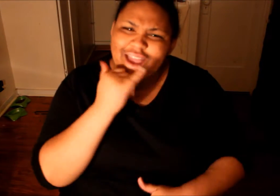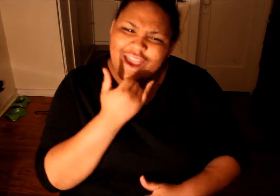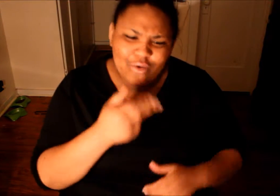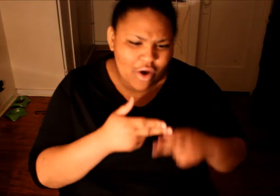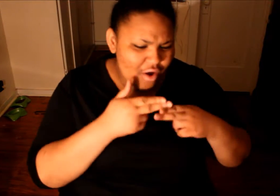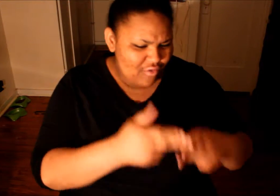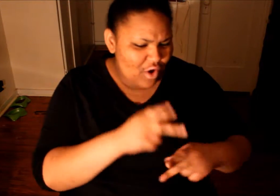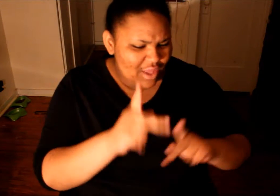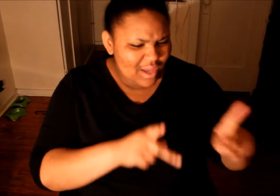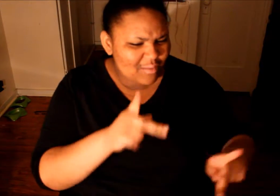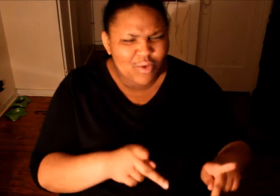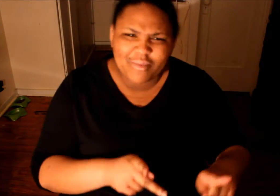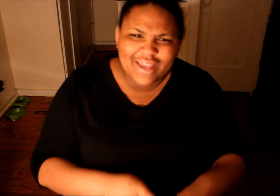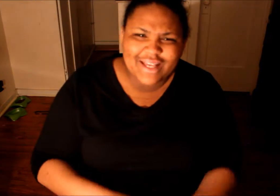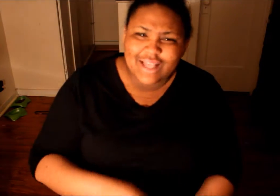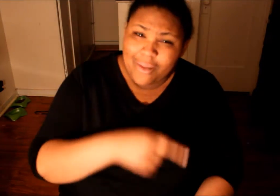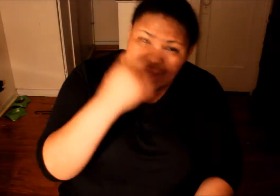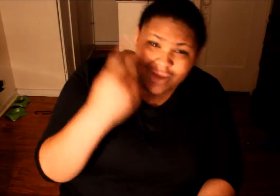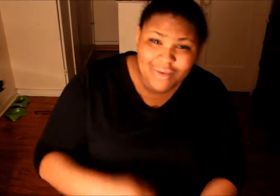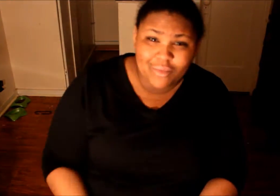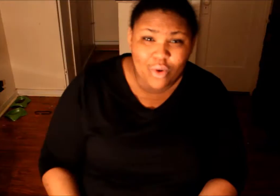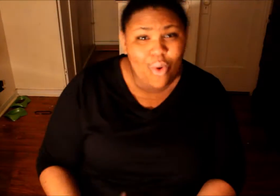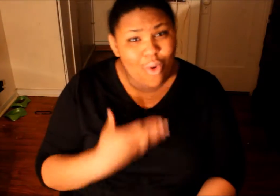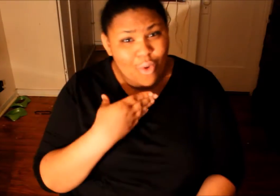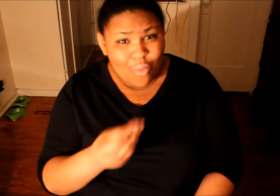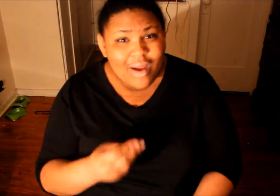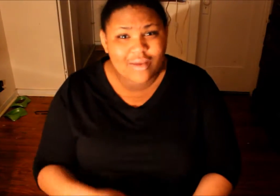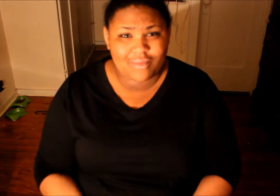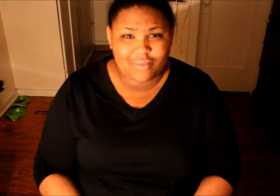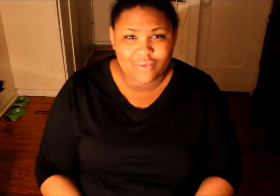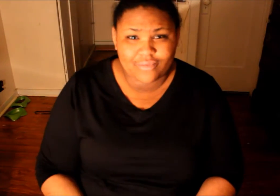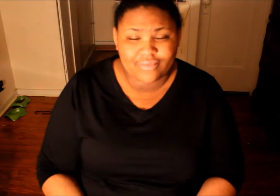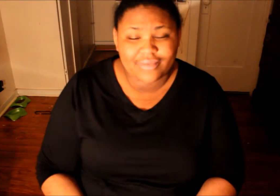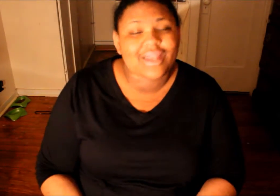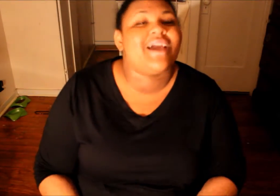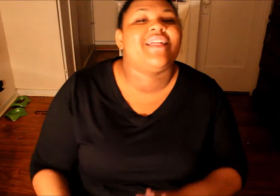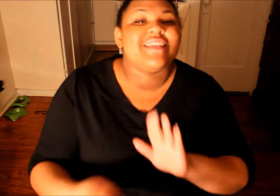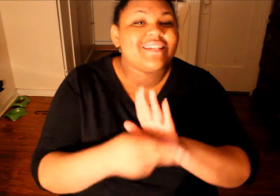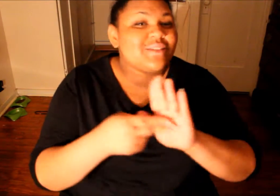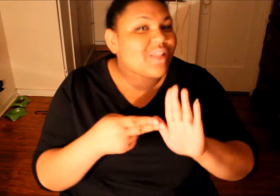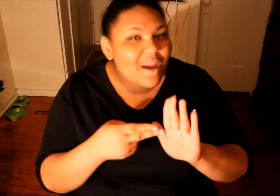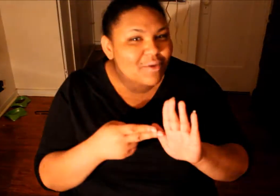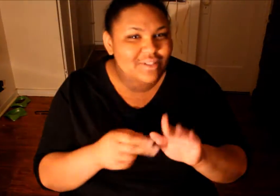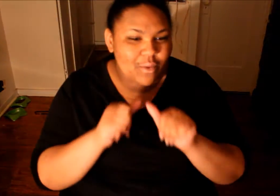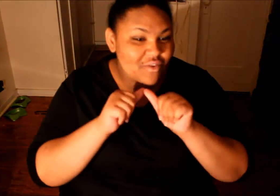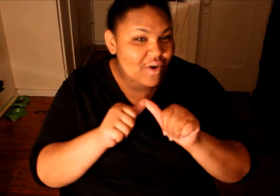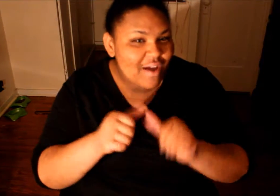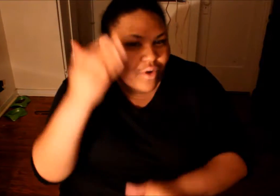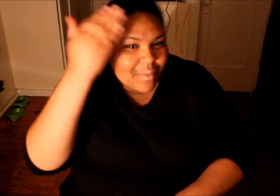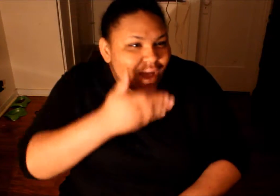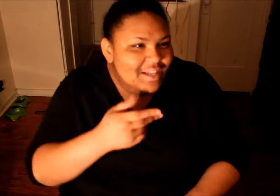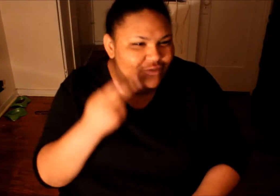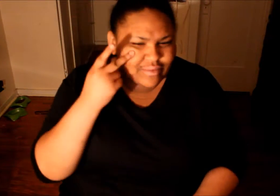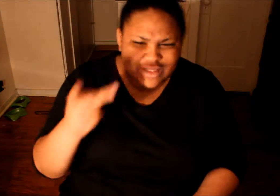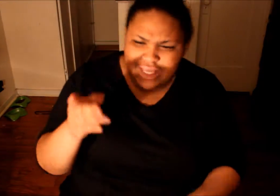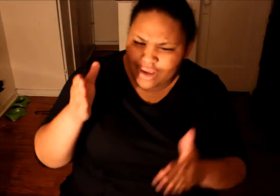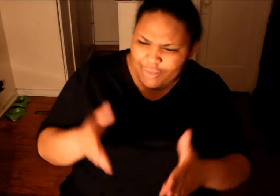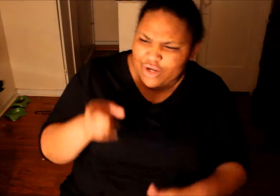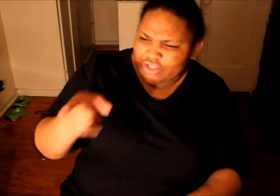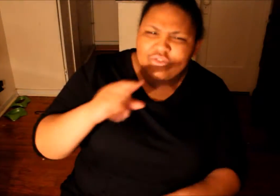of calling human beings black people or white people. These labels that will forever blind us from seeing a person for who they